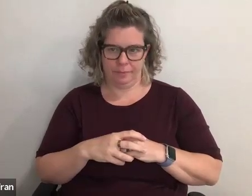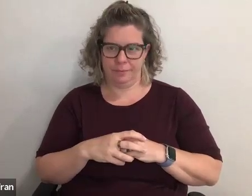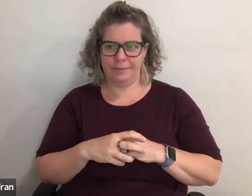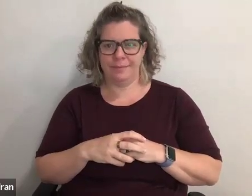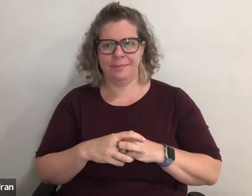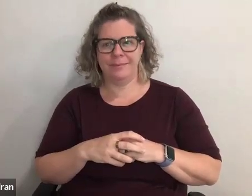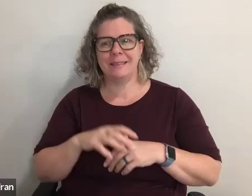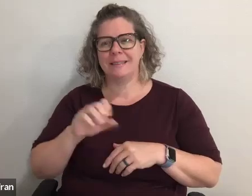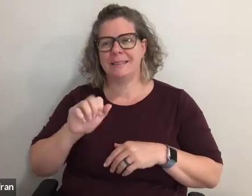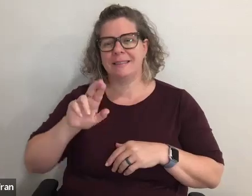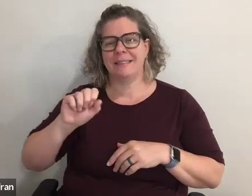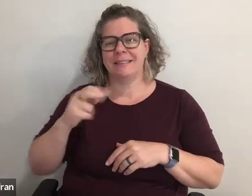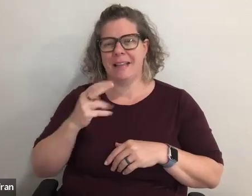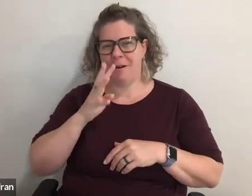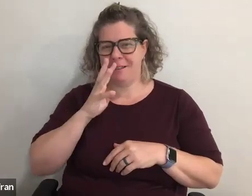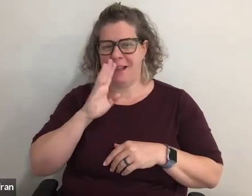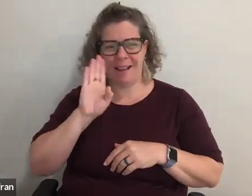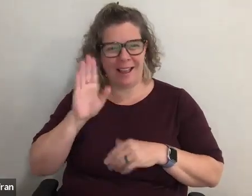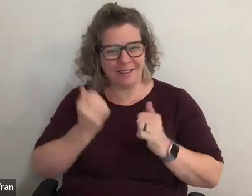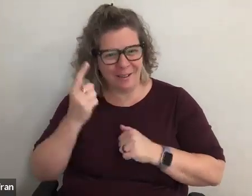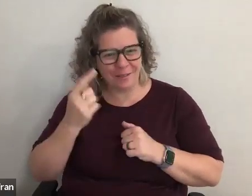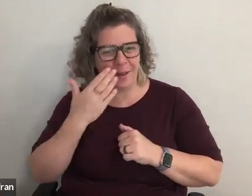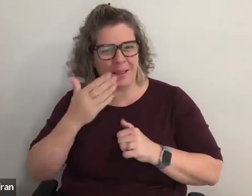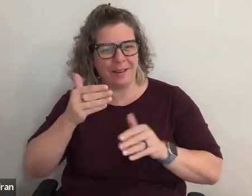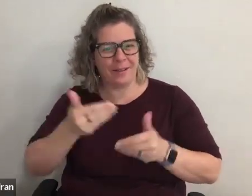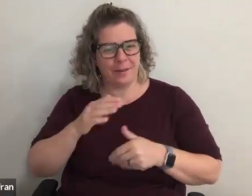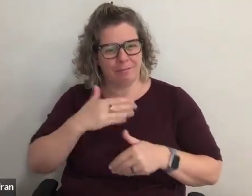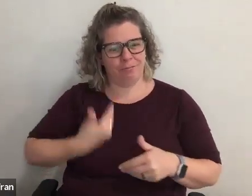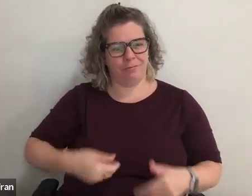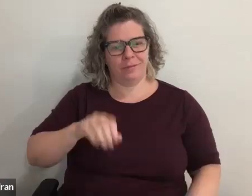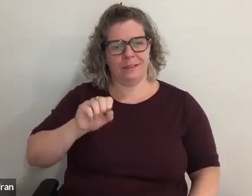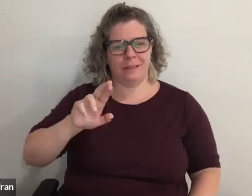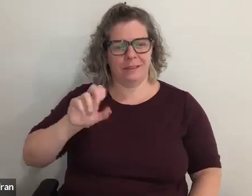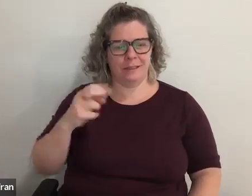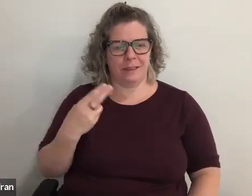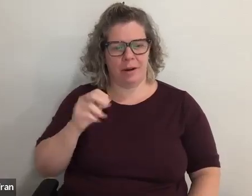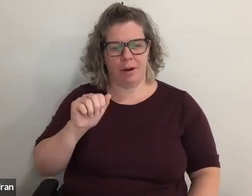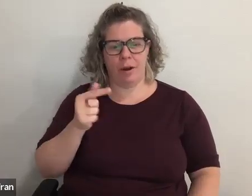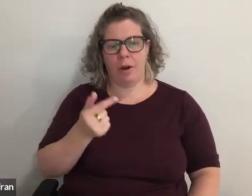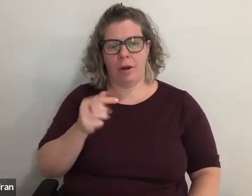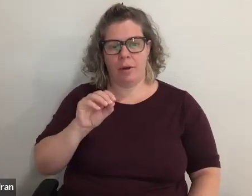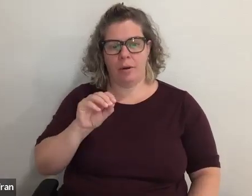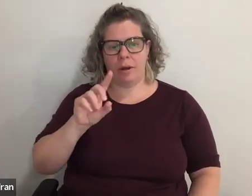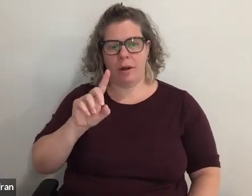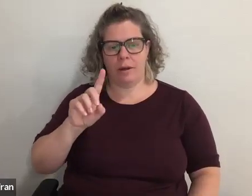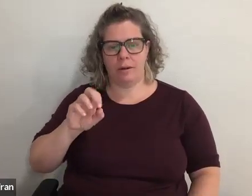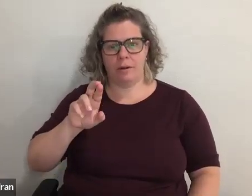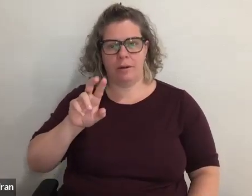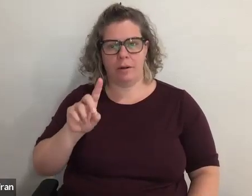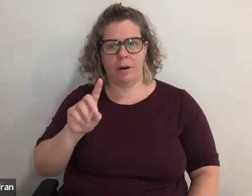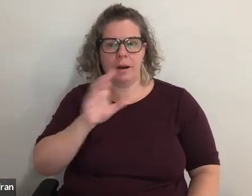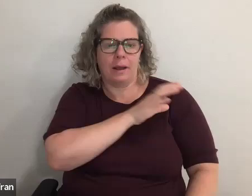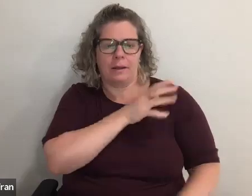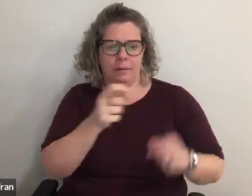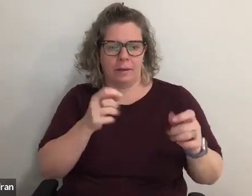Hello, everyone. Thanks so much for having us. My name's Sarah Goddard, and I am the clinical director for